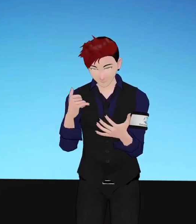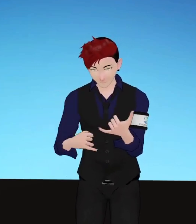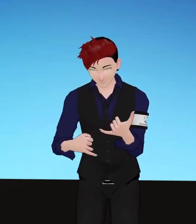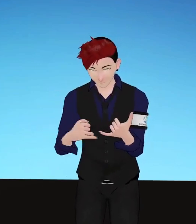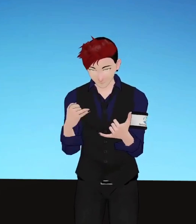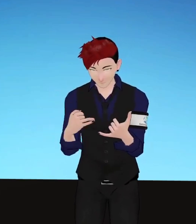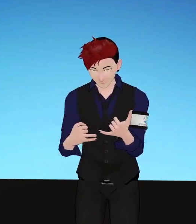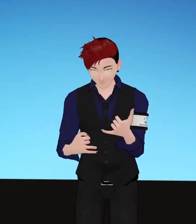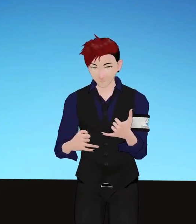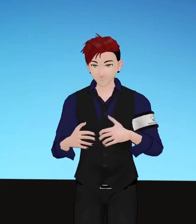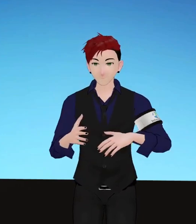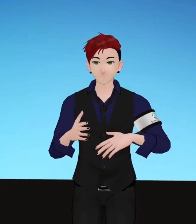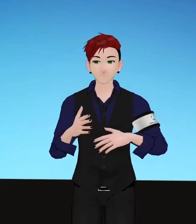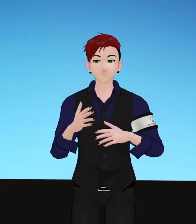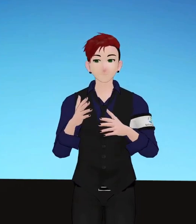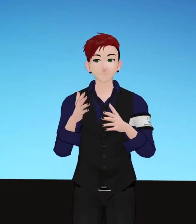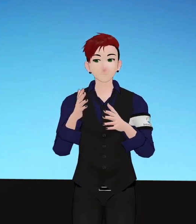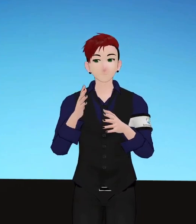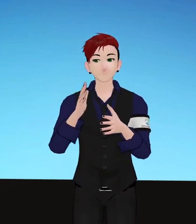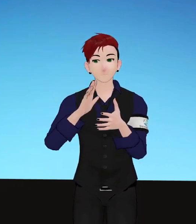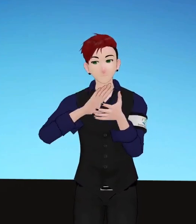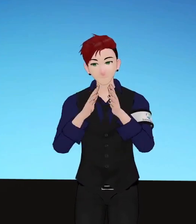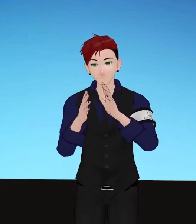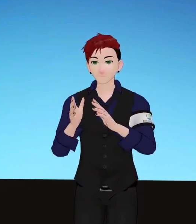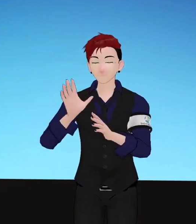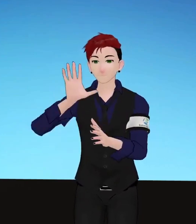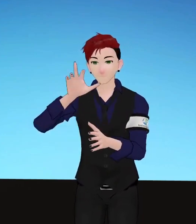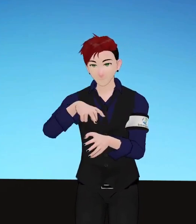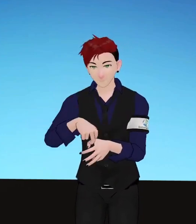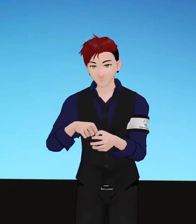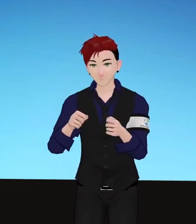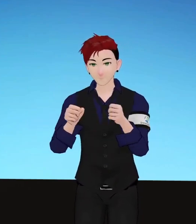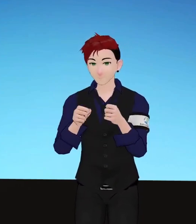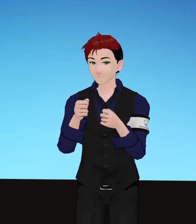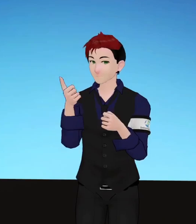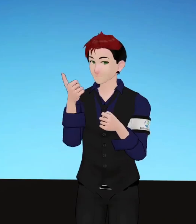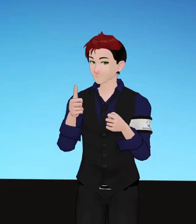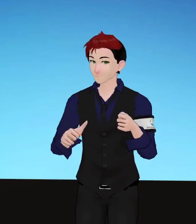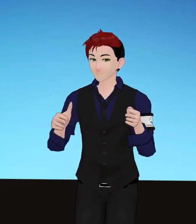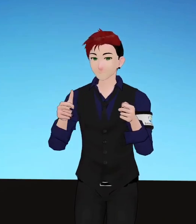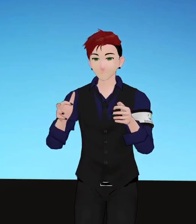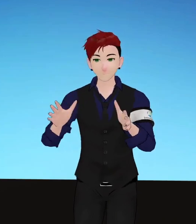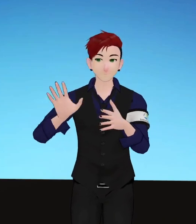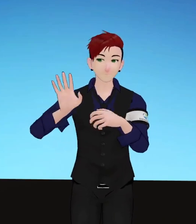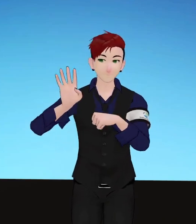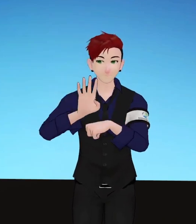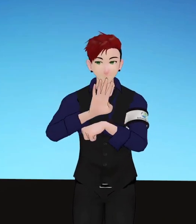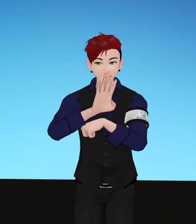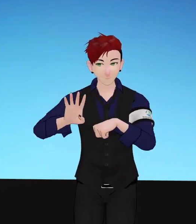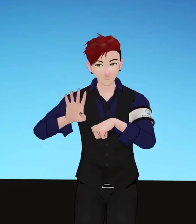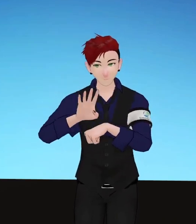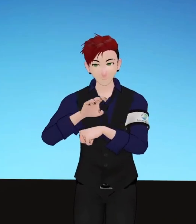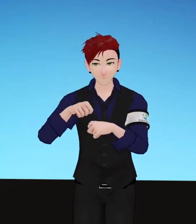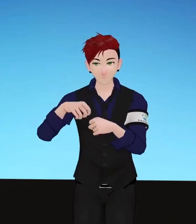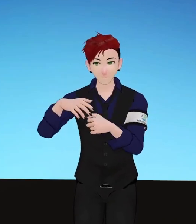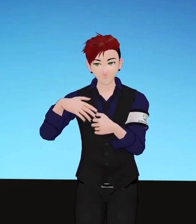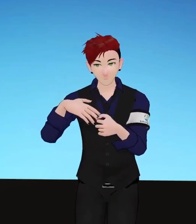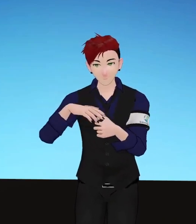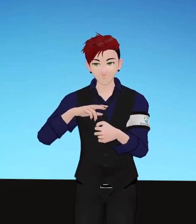get yourself involved with any sort of businesses that you know in your area that are deaf-owned. There probably may be